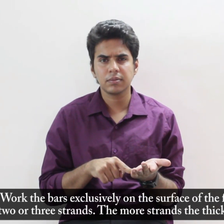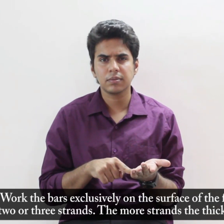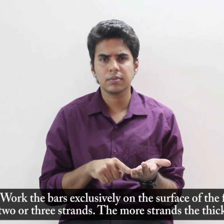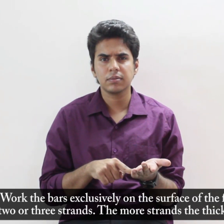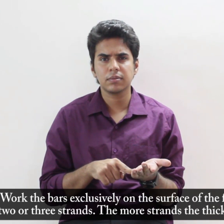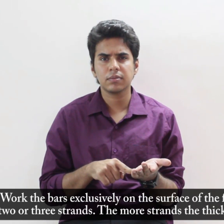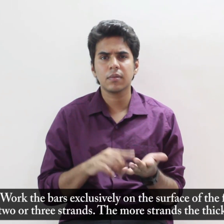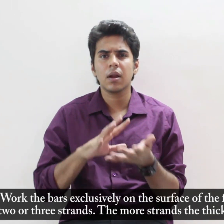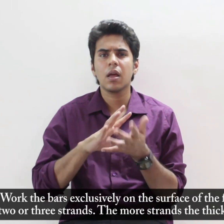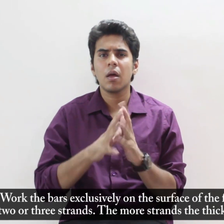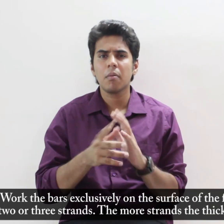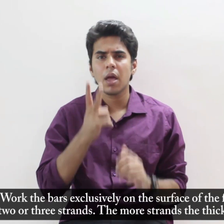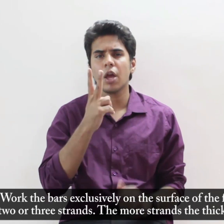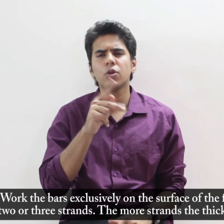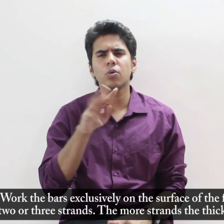more strands, the thicker the bar.